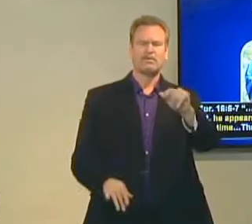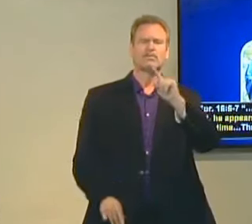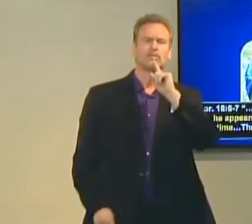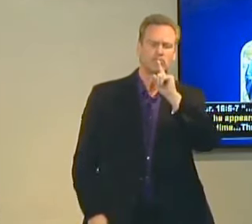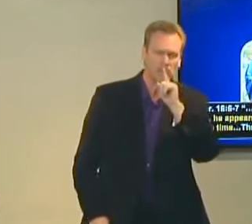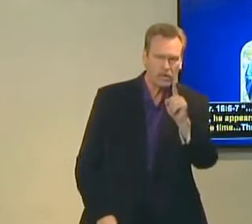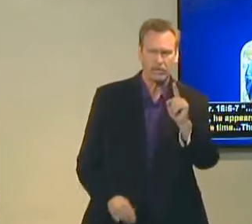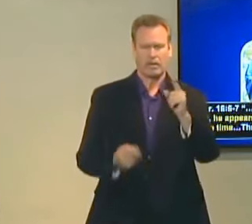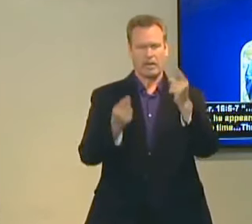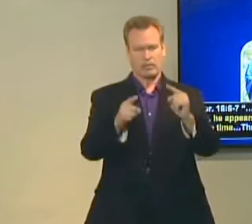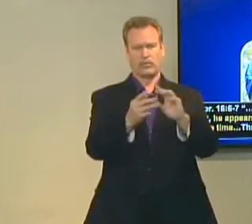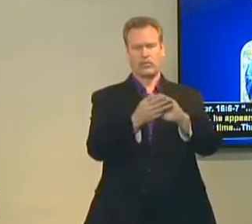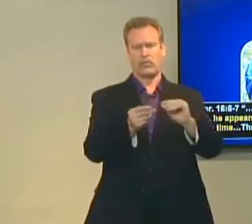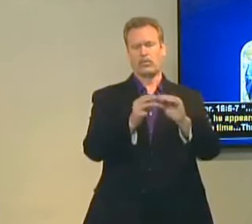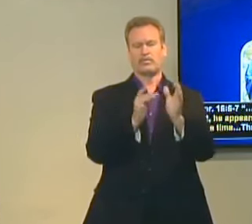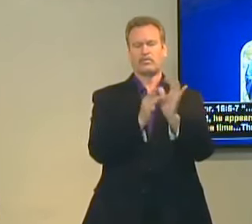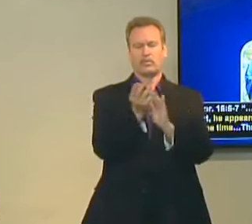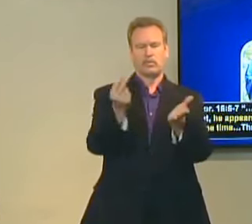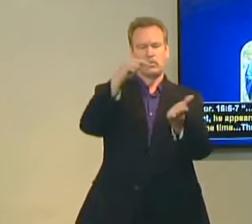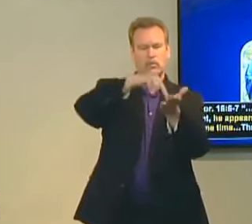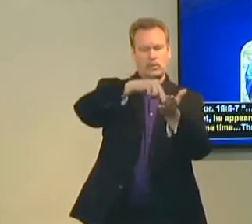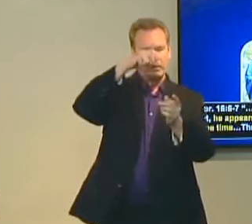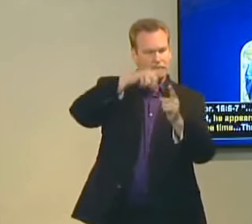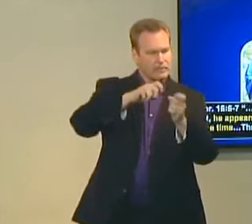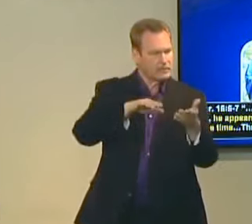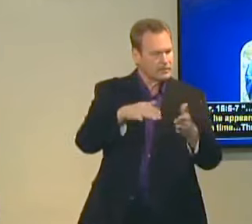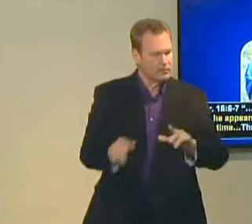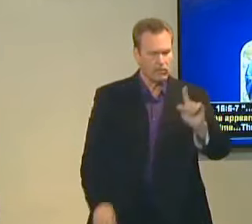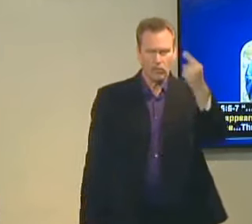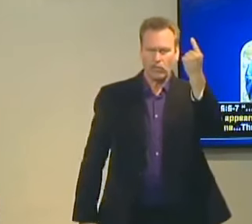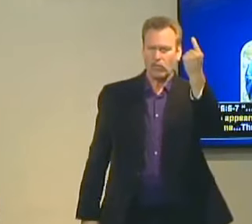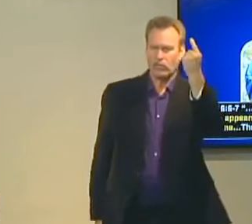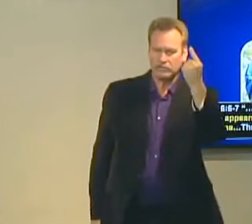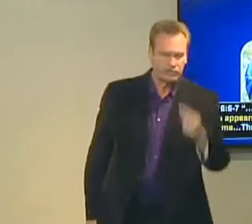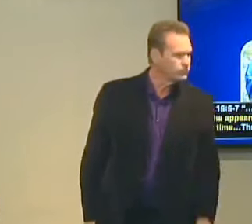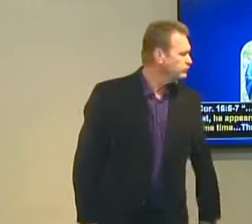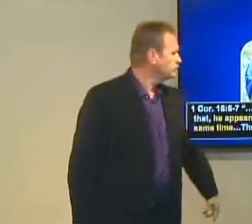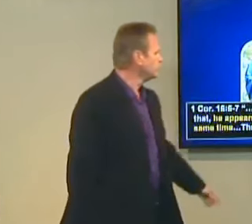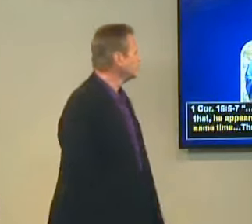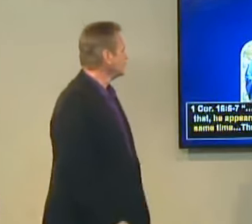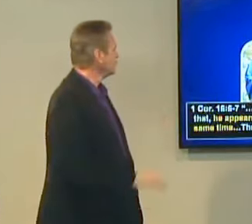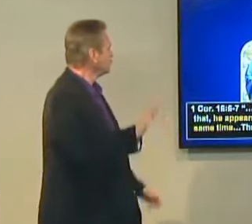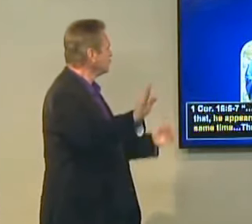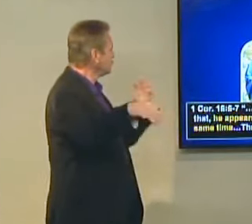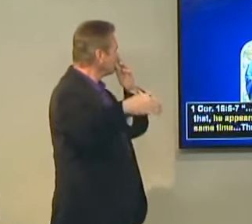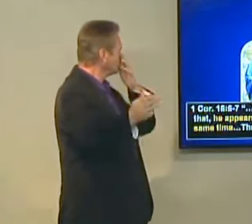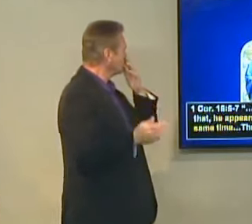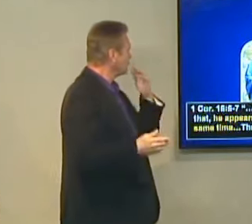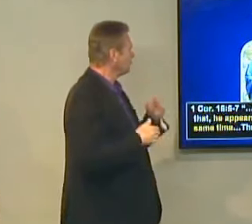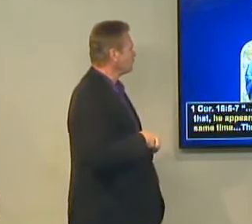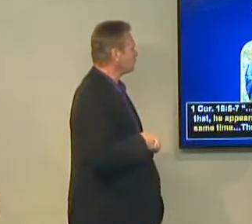Proving. That it is not a myth. That Jesus did die. That Jesus. Did rise. Back to life. Again.